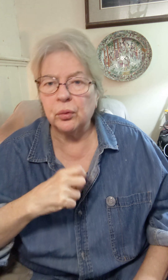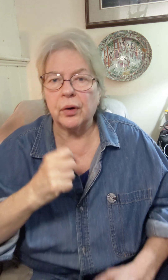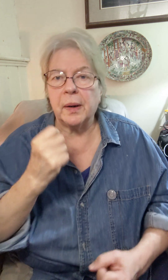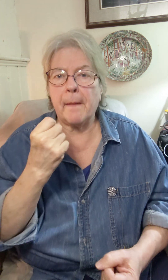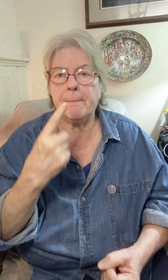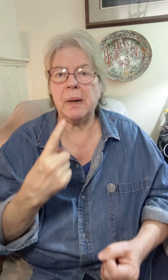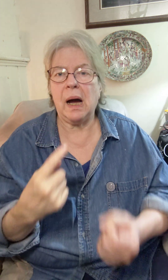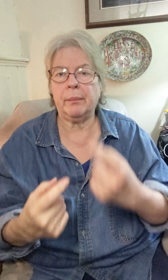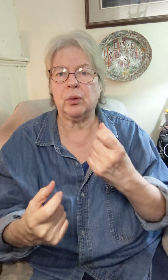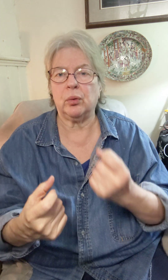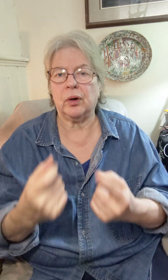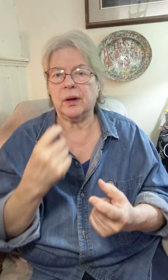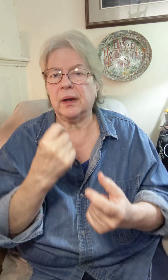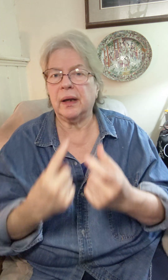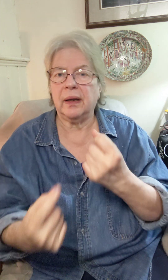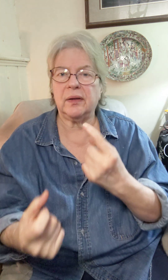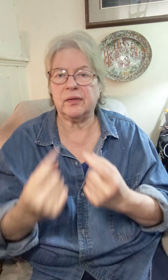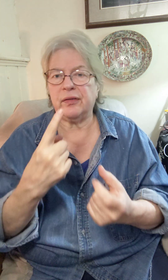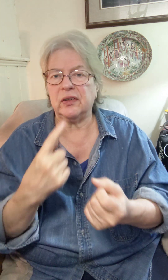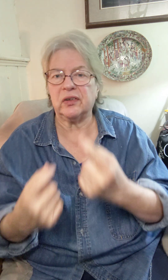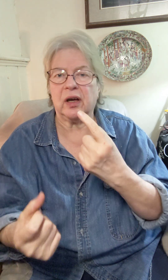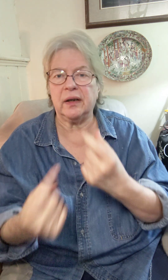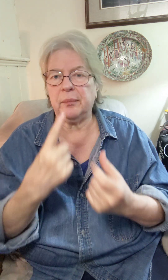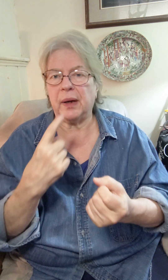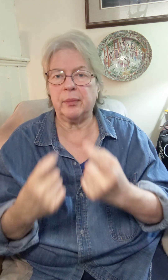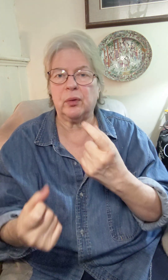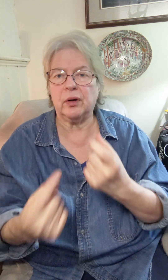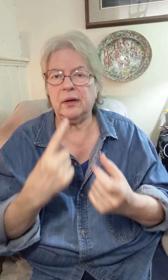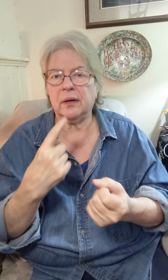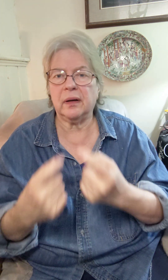Popcorn. It's a fun sign. Popcorn.